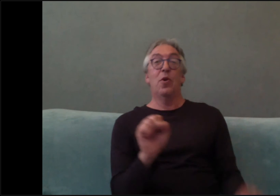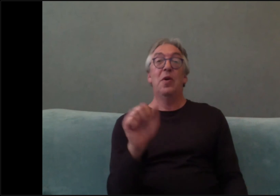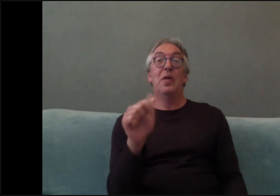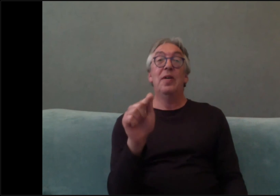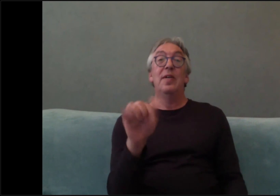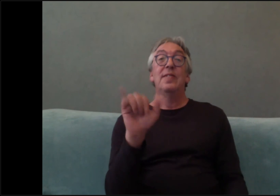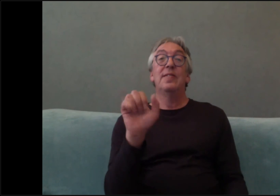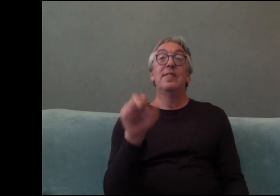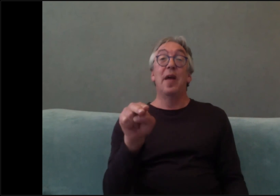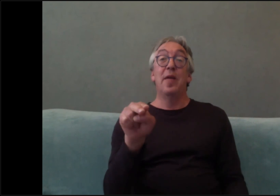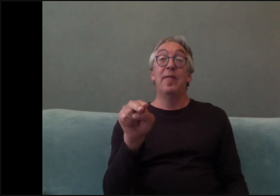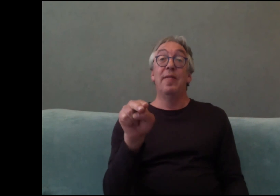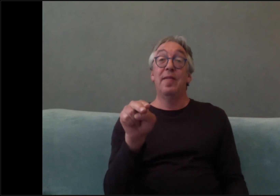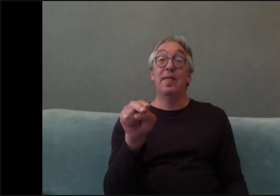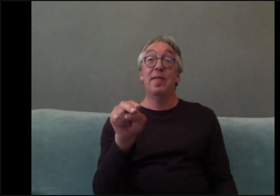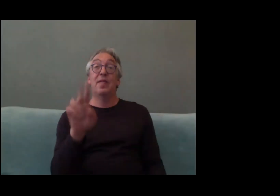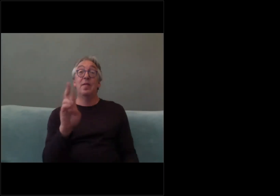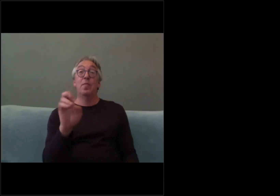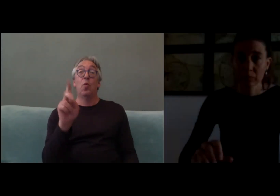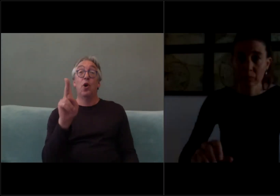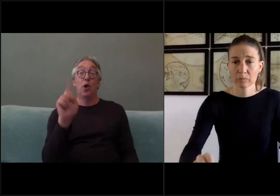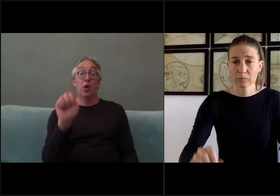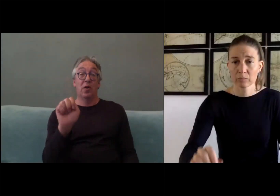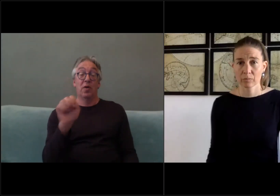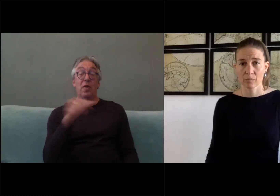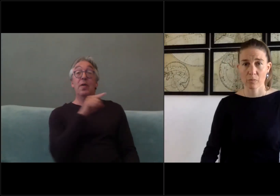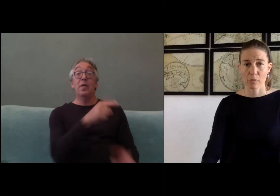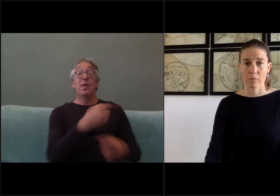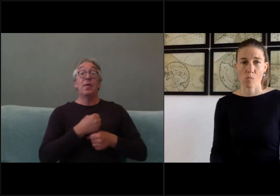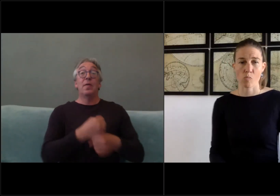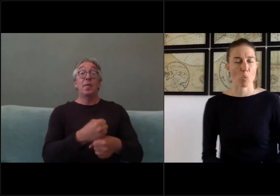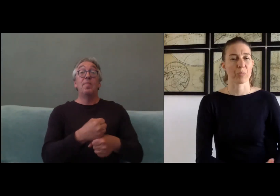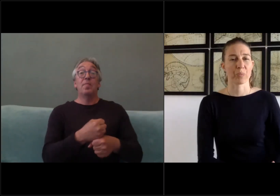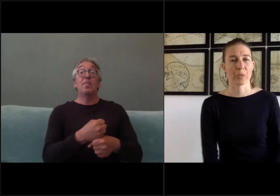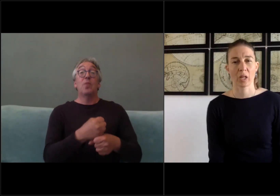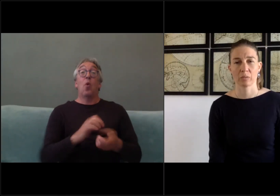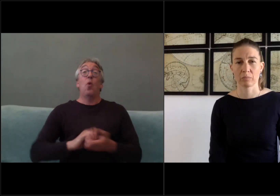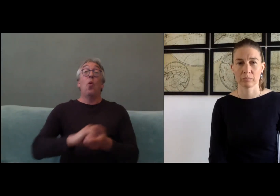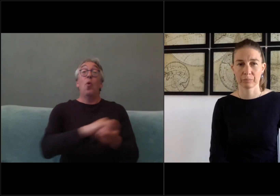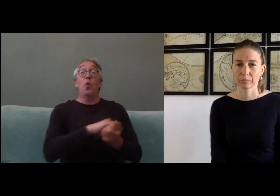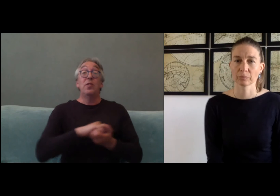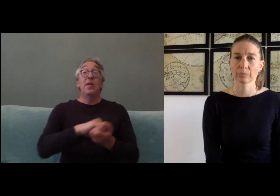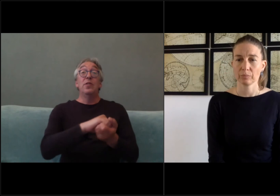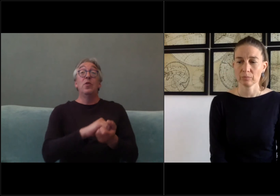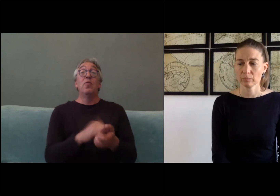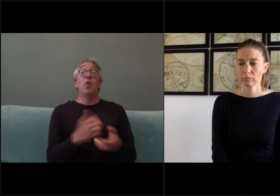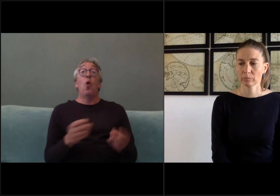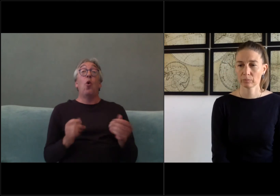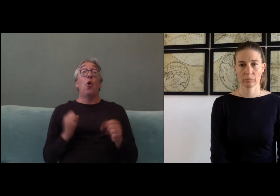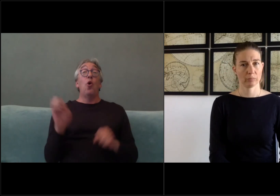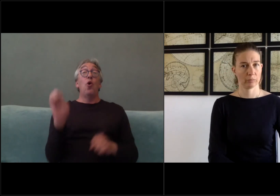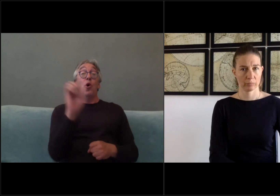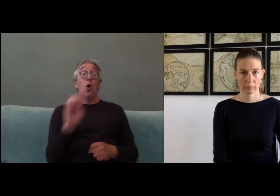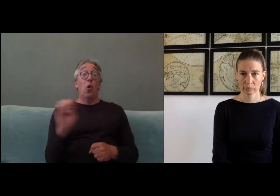the Organization for Economic Cooperation and Development, who will be talking to us about the future